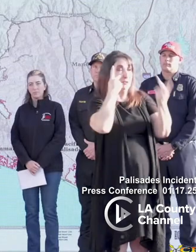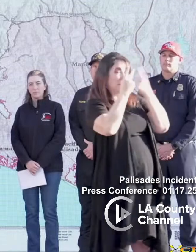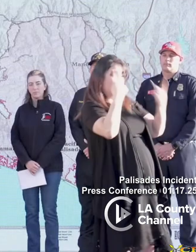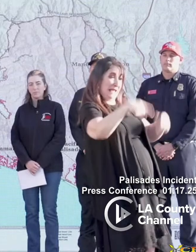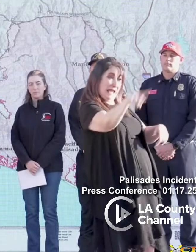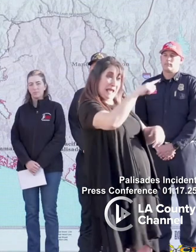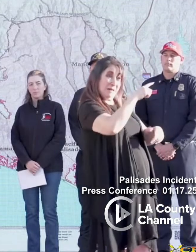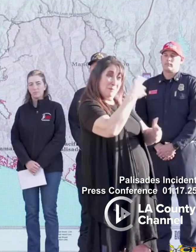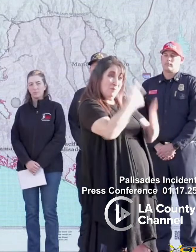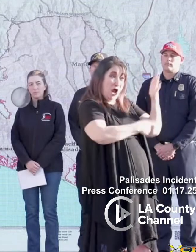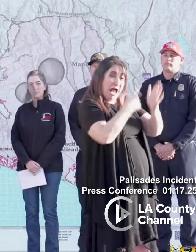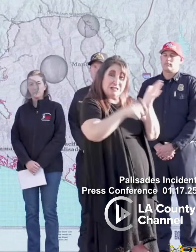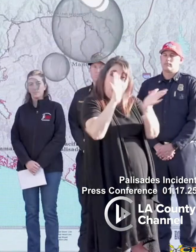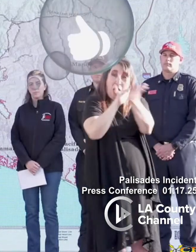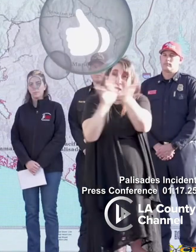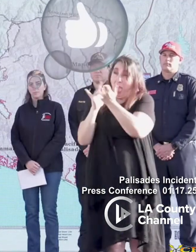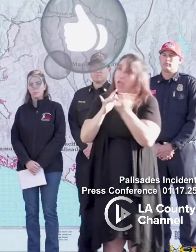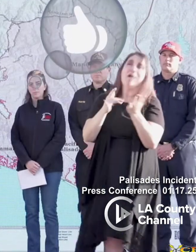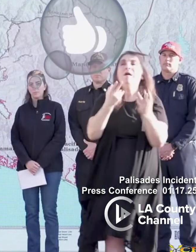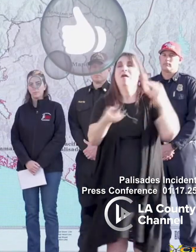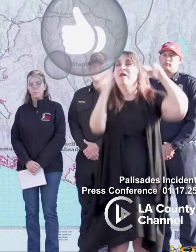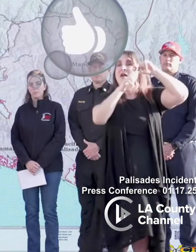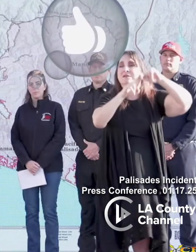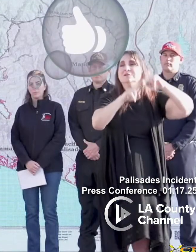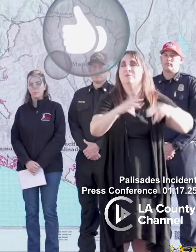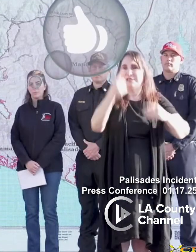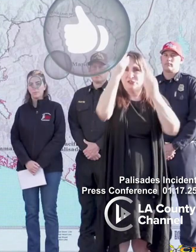please report it to